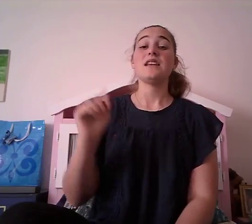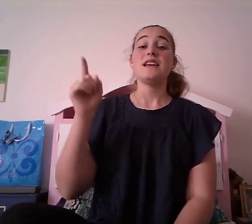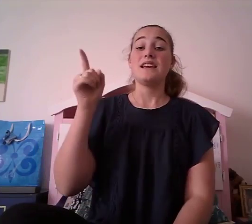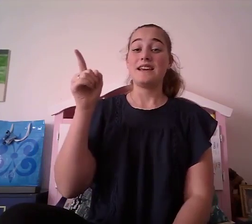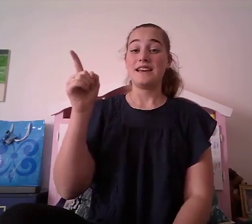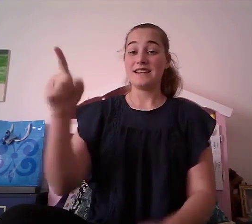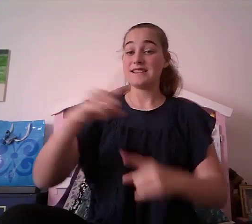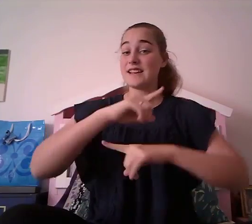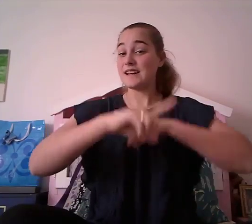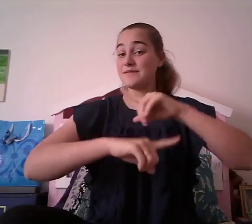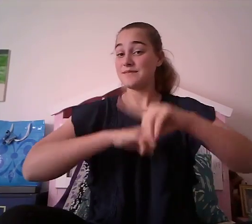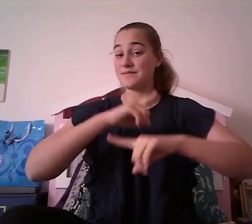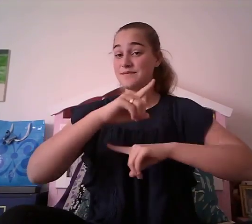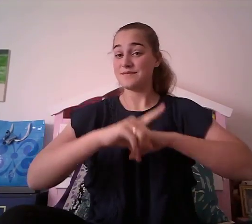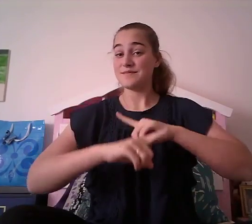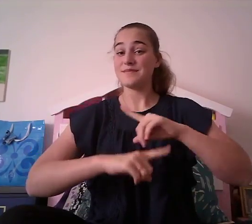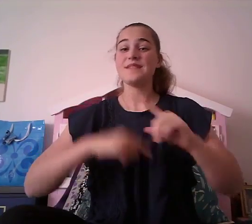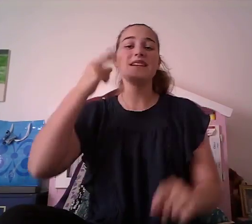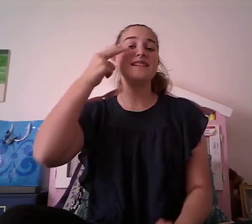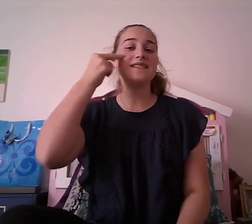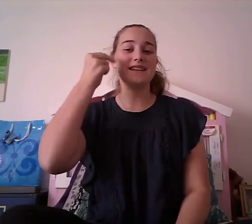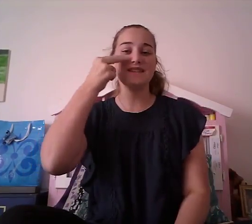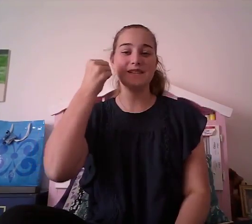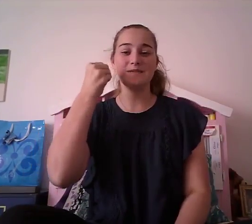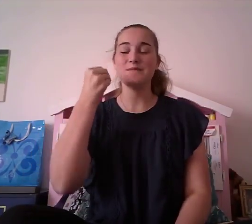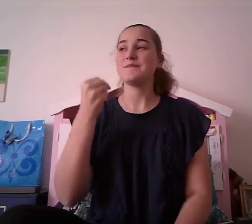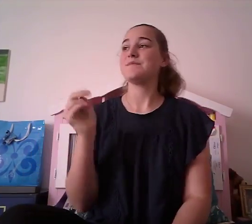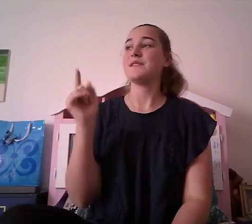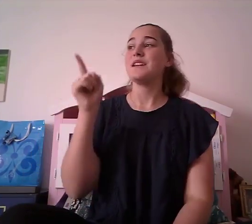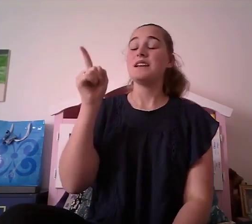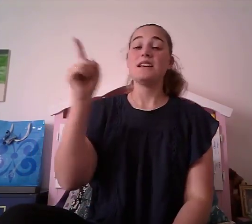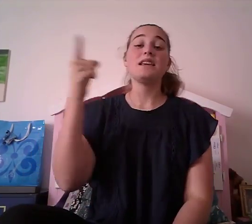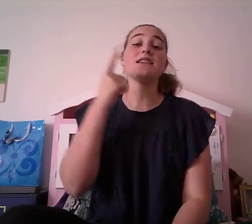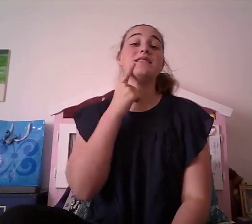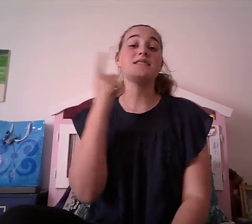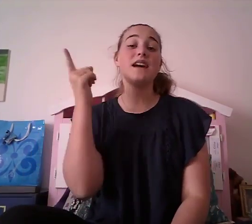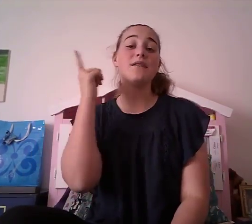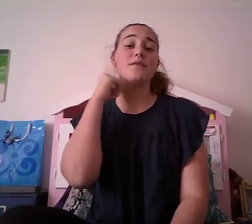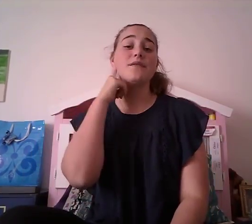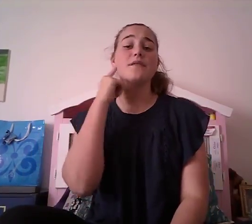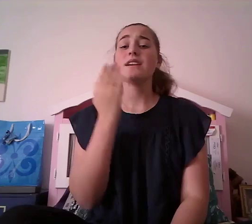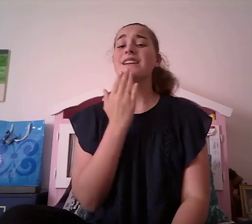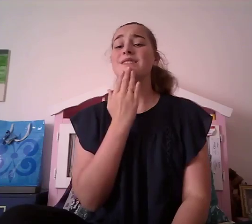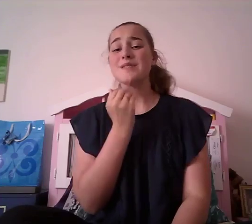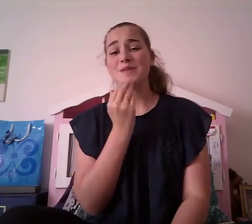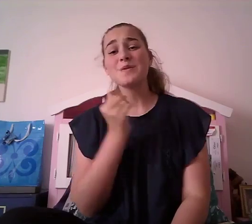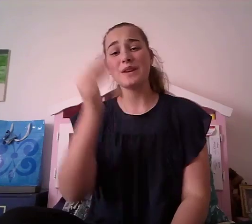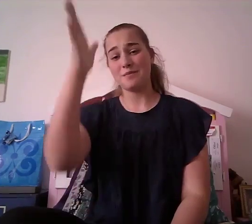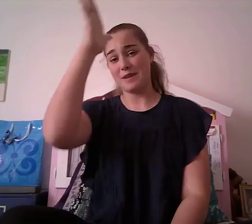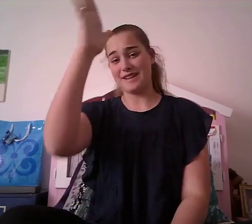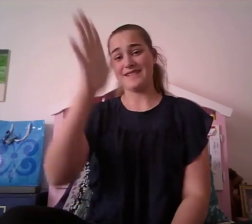His sign is this. He is deaf and a sweet man.